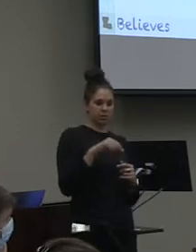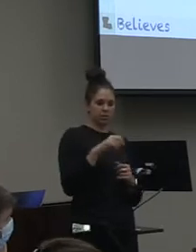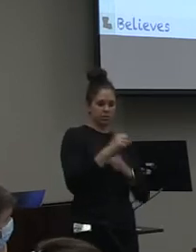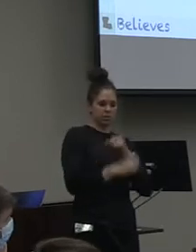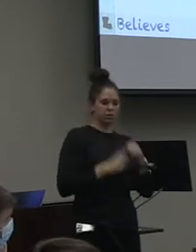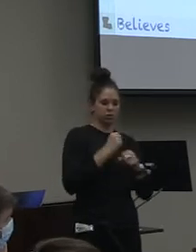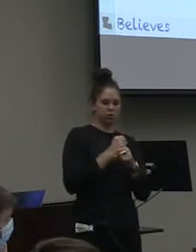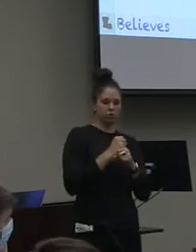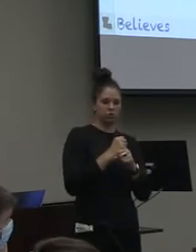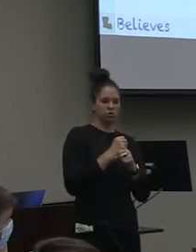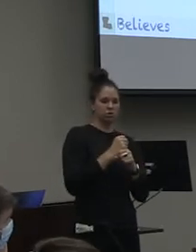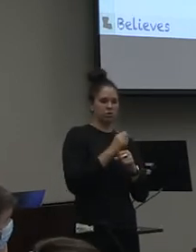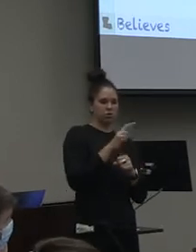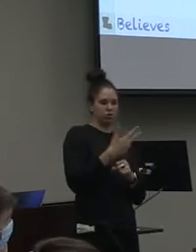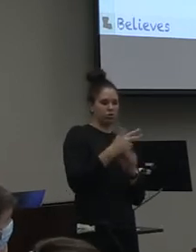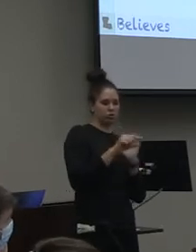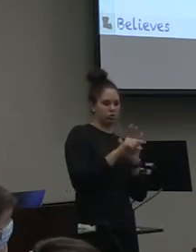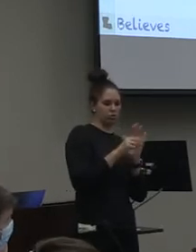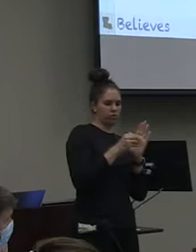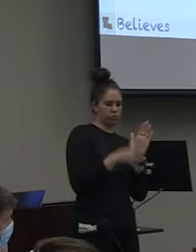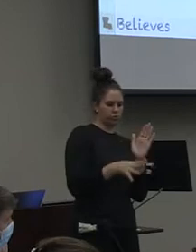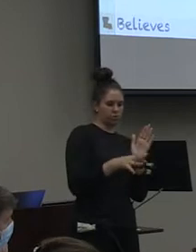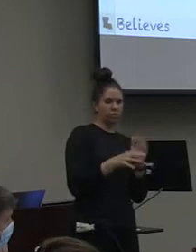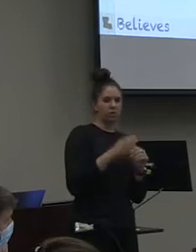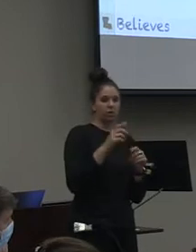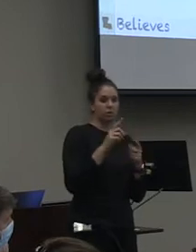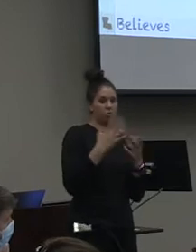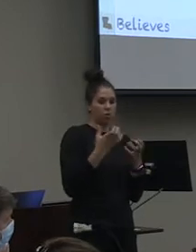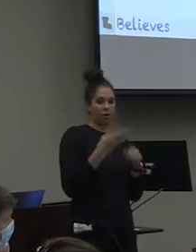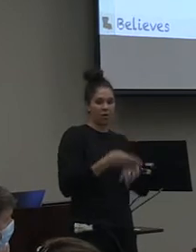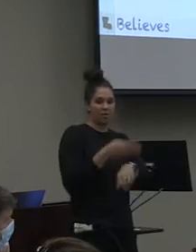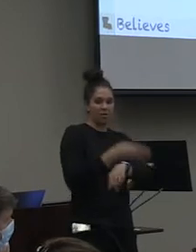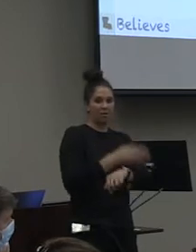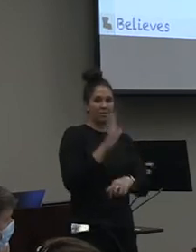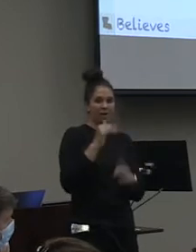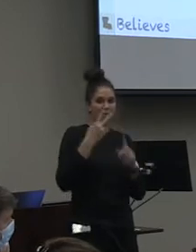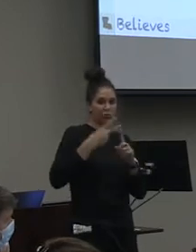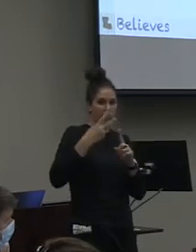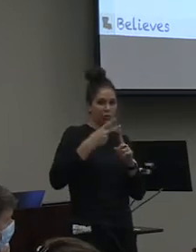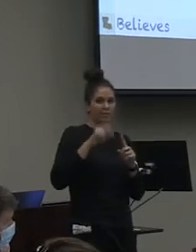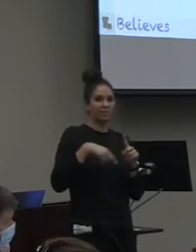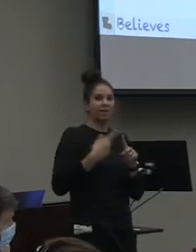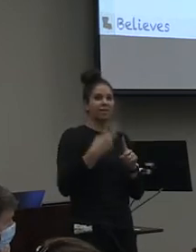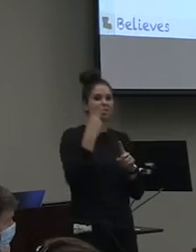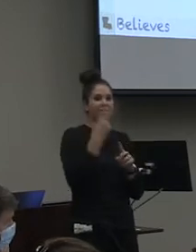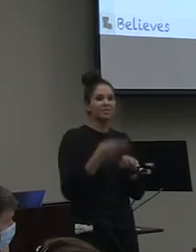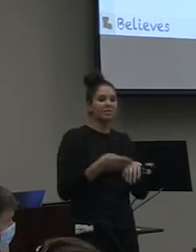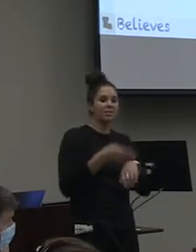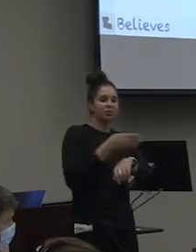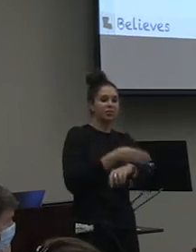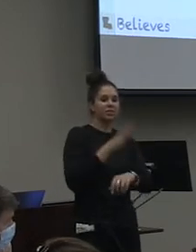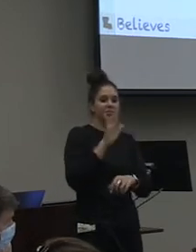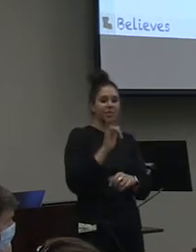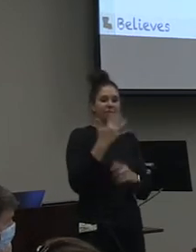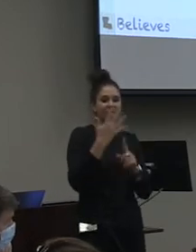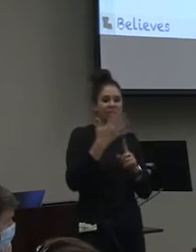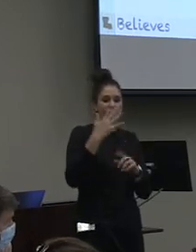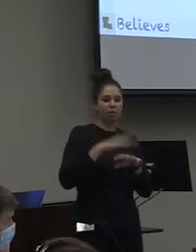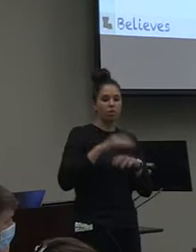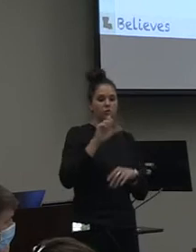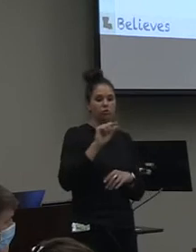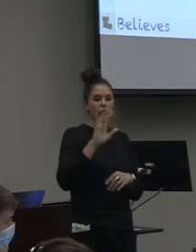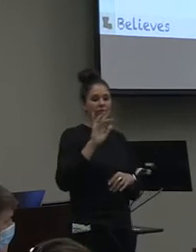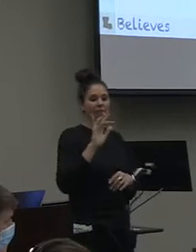year's third graders, to increase by 2 points and then see an increase by 5 points on the 2025